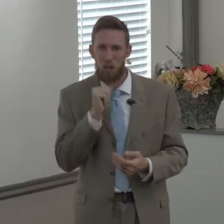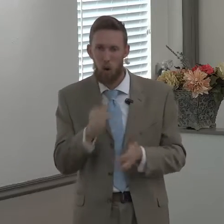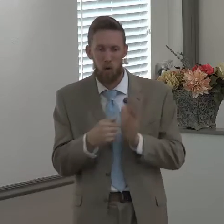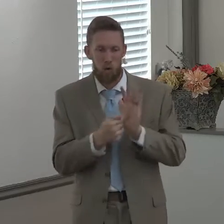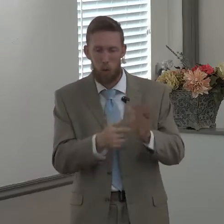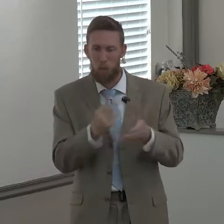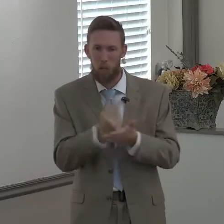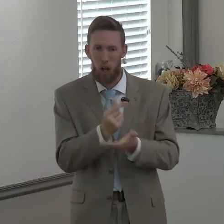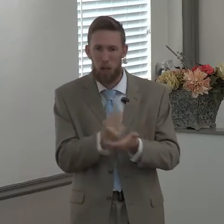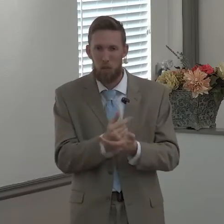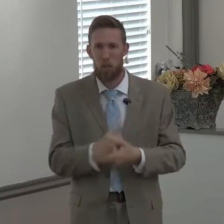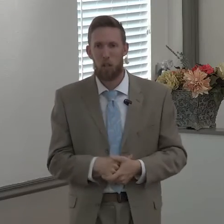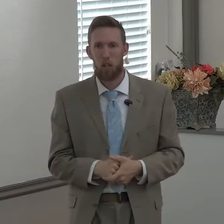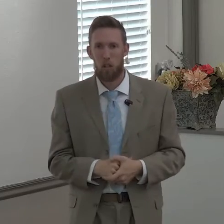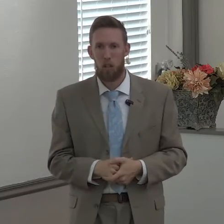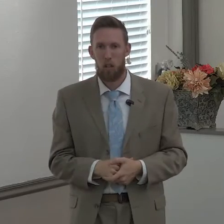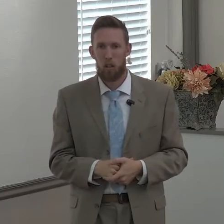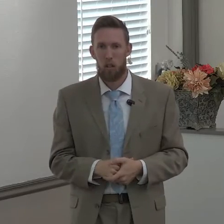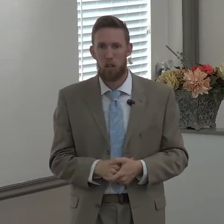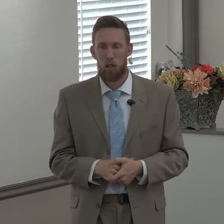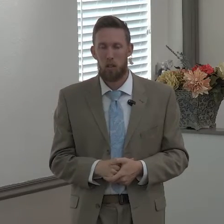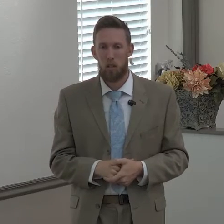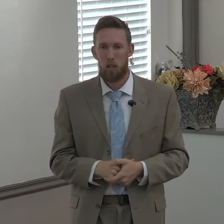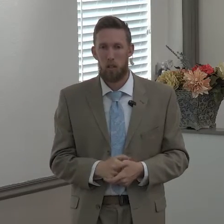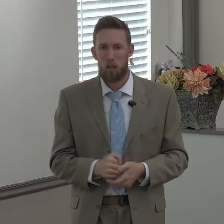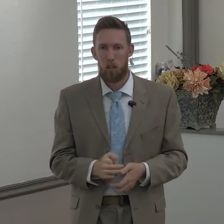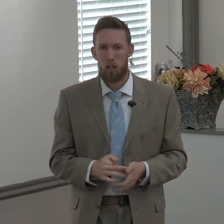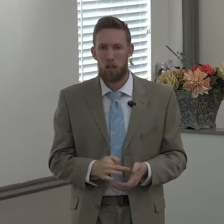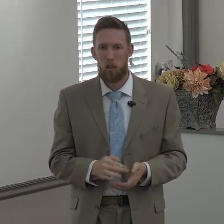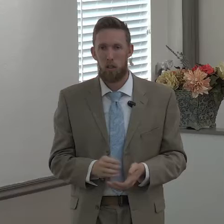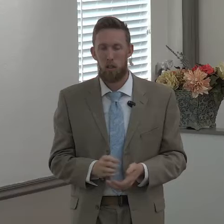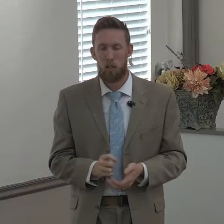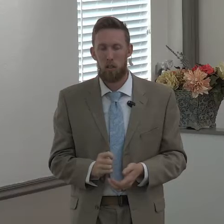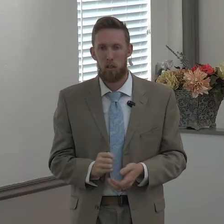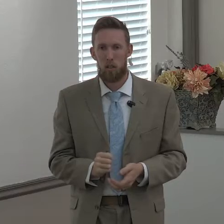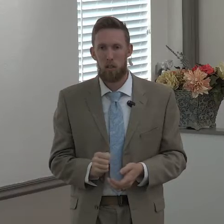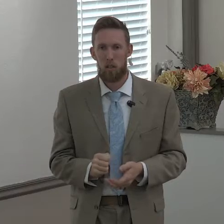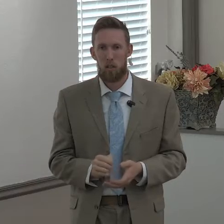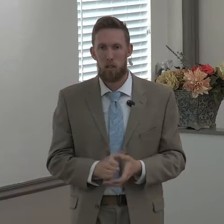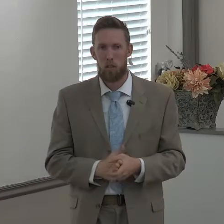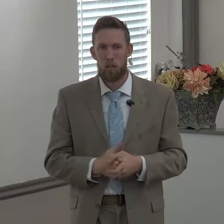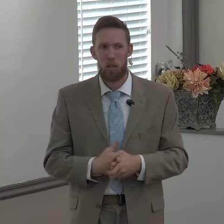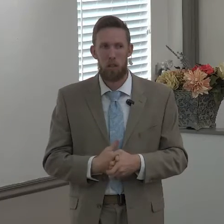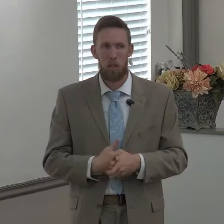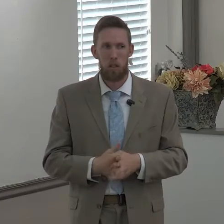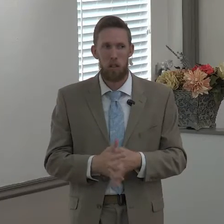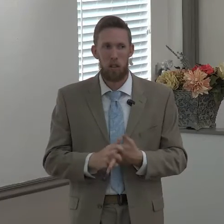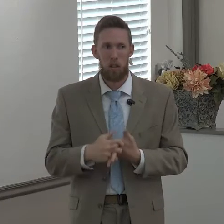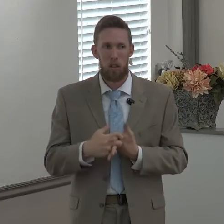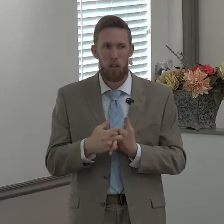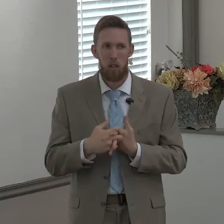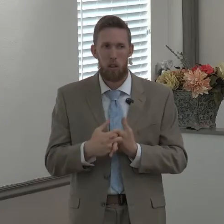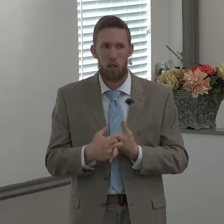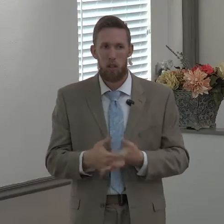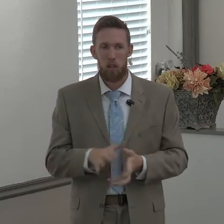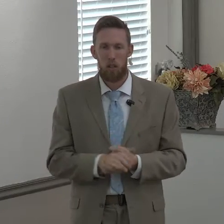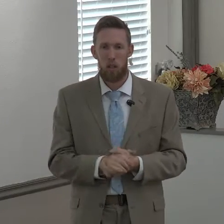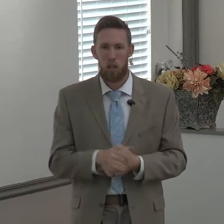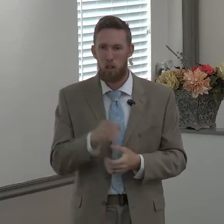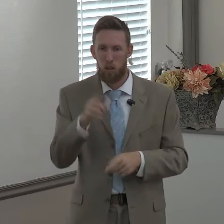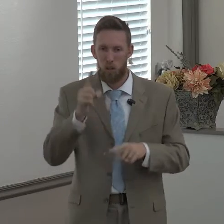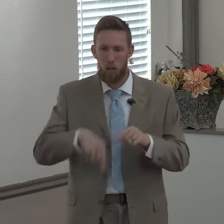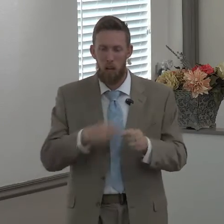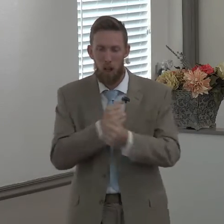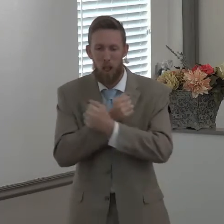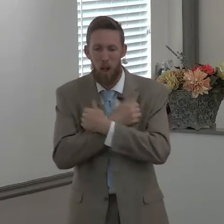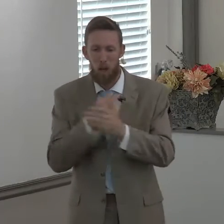Don't tell me you love somebody and you don't witness to them. Don't tell me you love somebody and you don't hand them a gospel tract. Don't tell me that. Don't